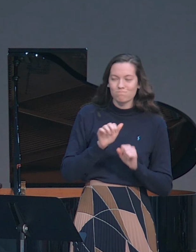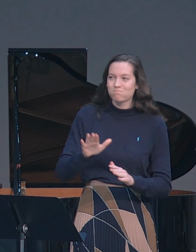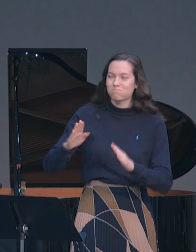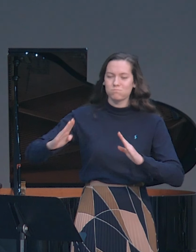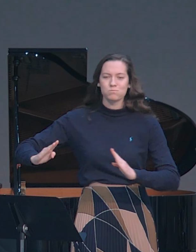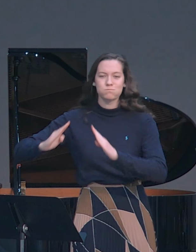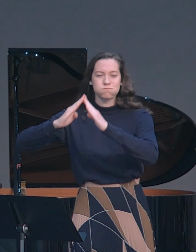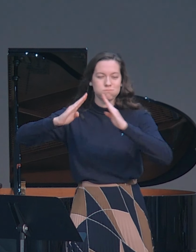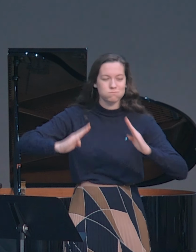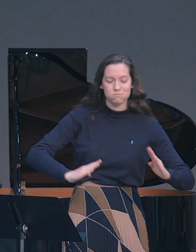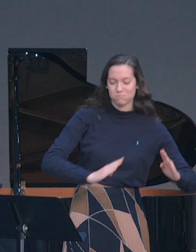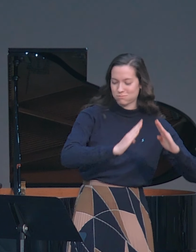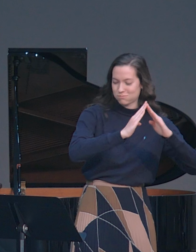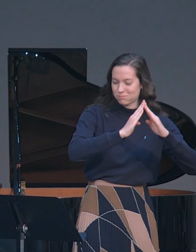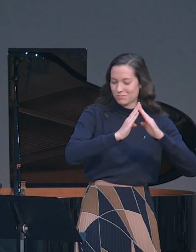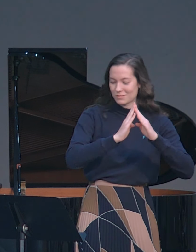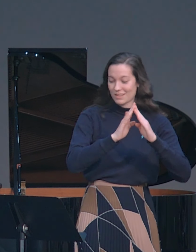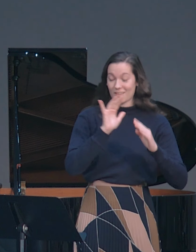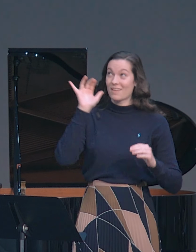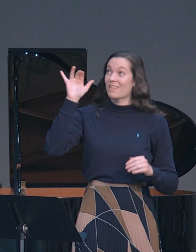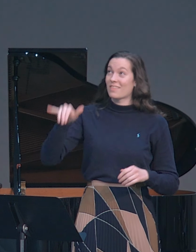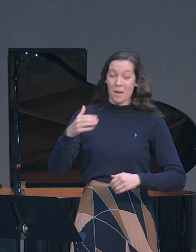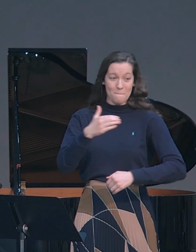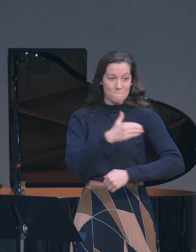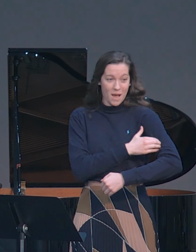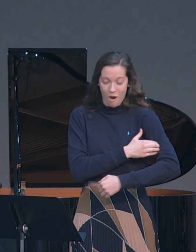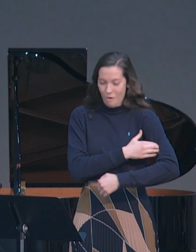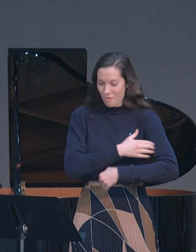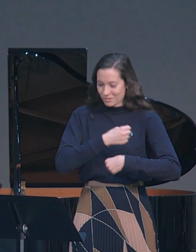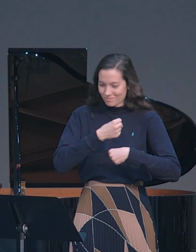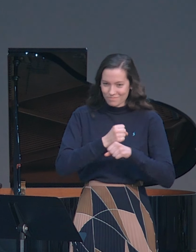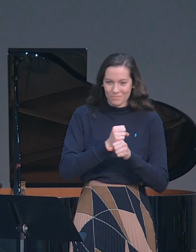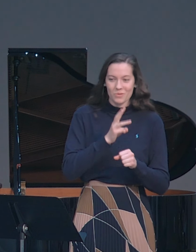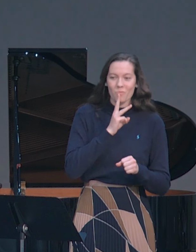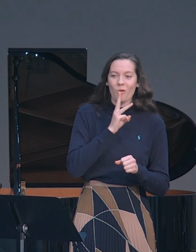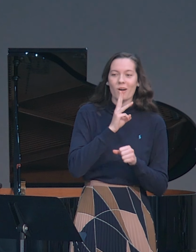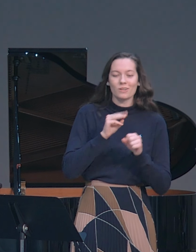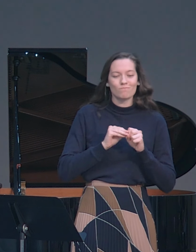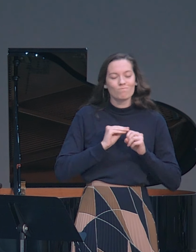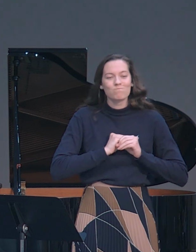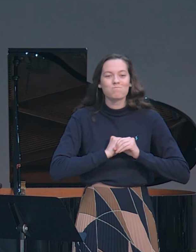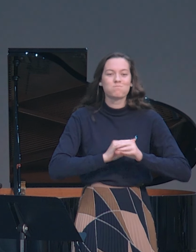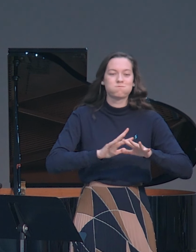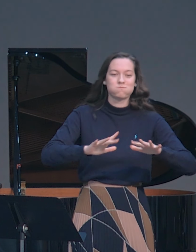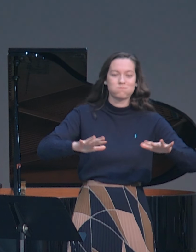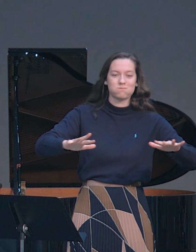rise, that spread the flowing seas abroad.